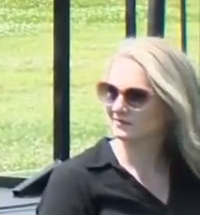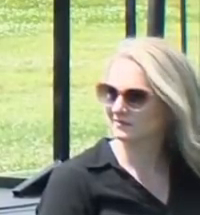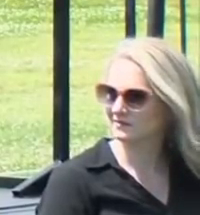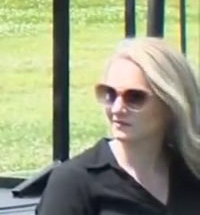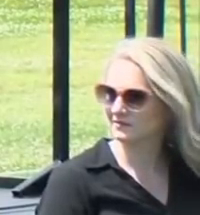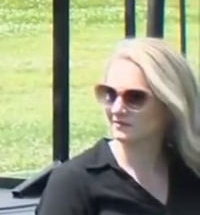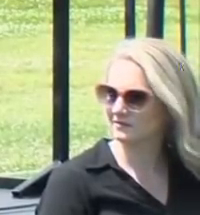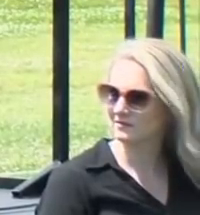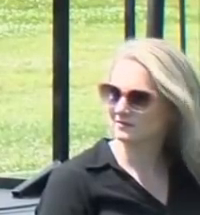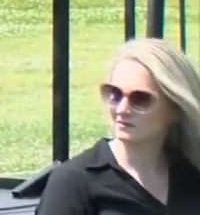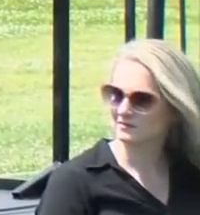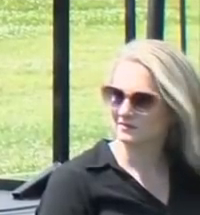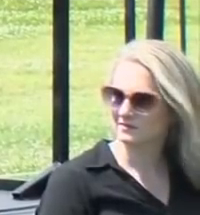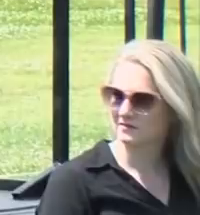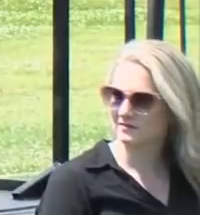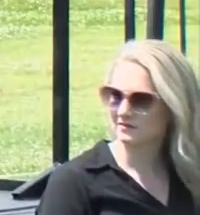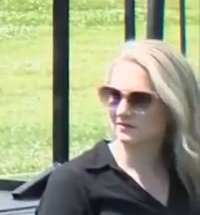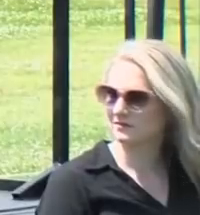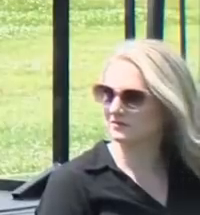Stephanie Carlisle,